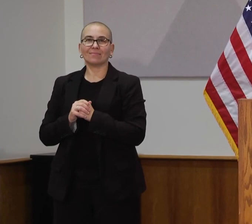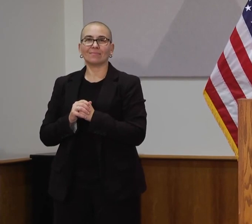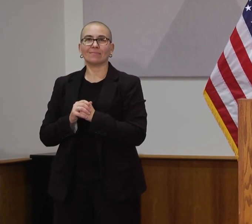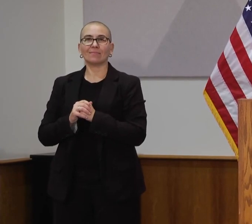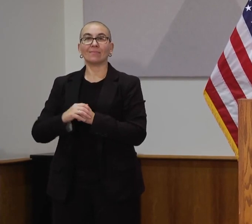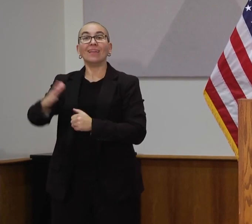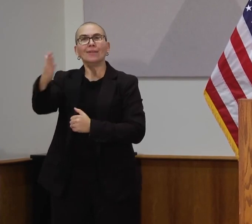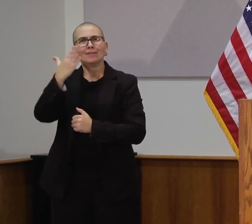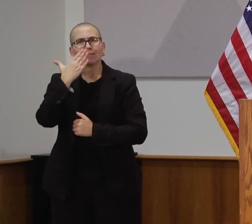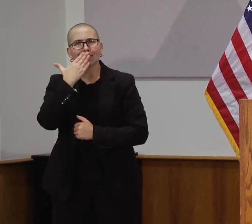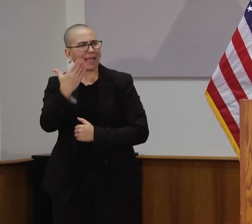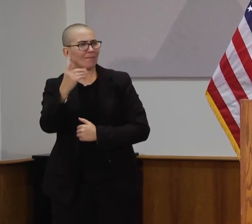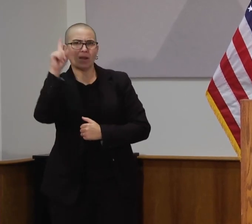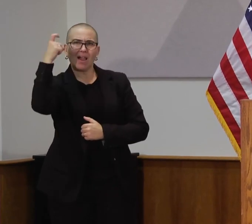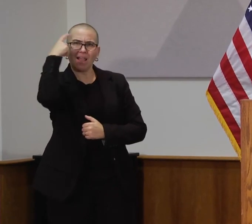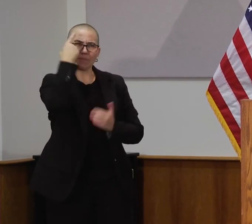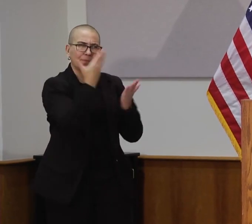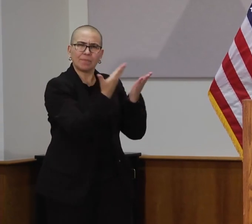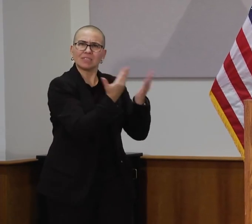Thank you, Governor.